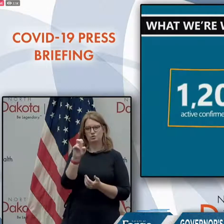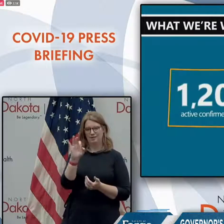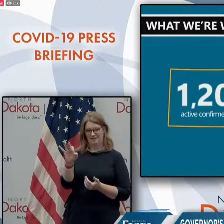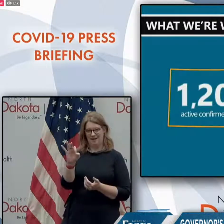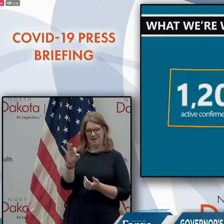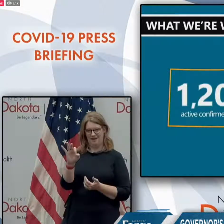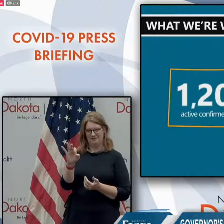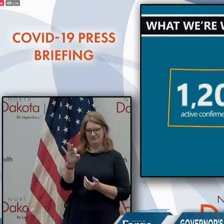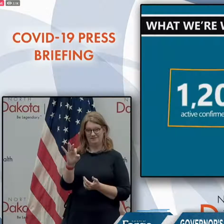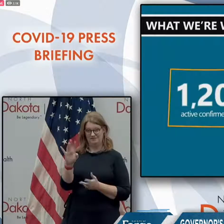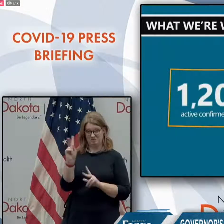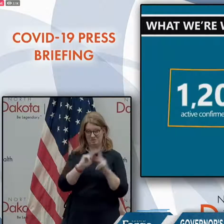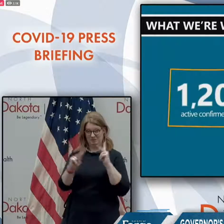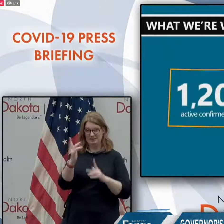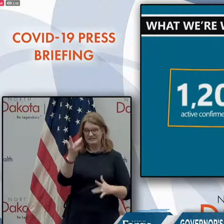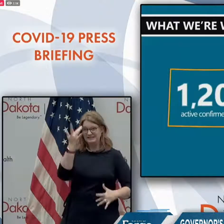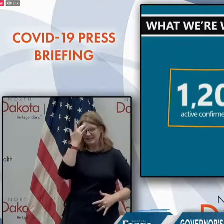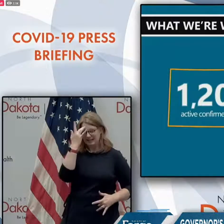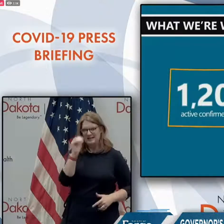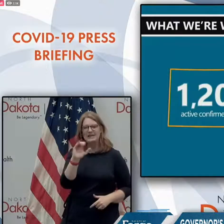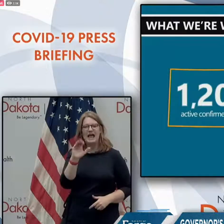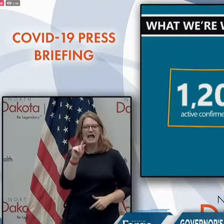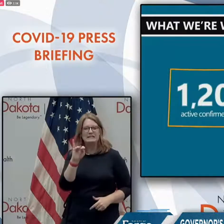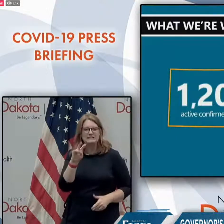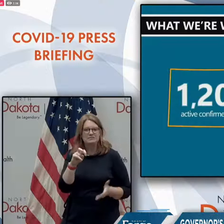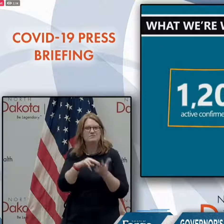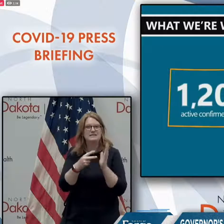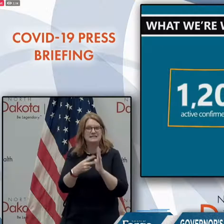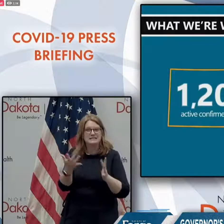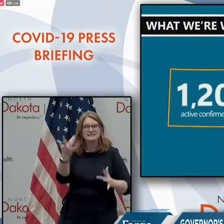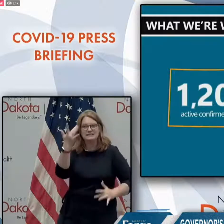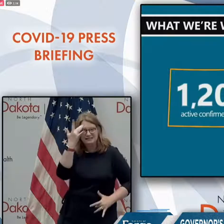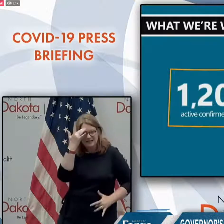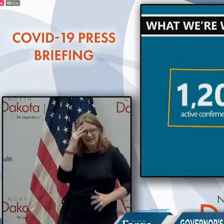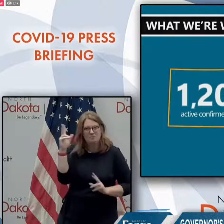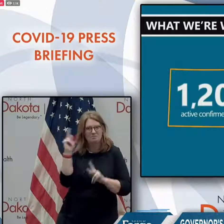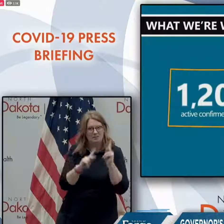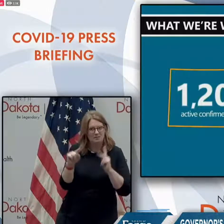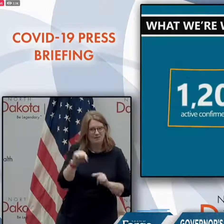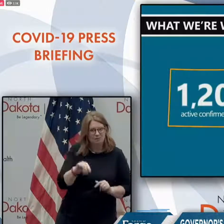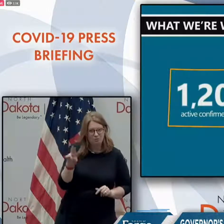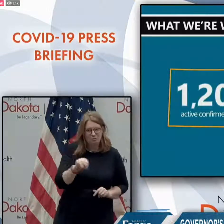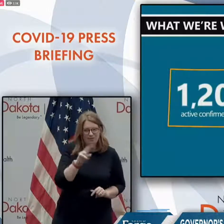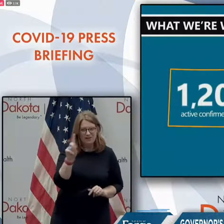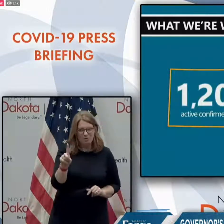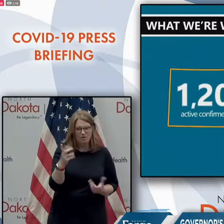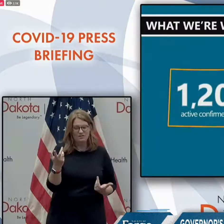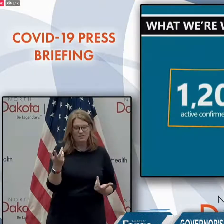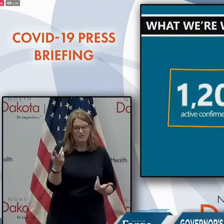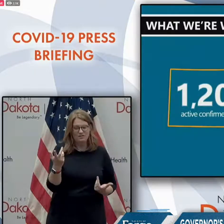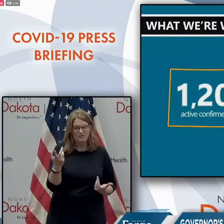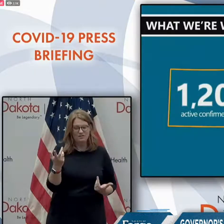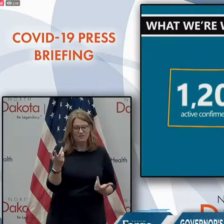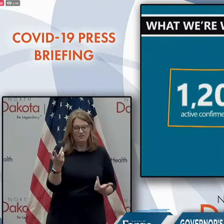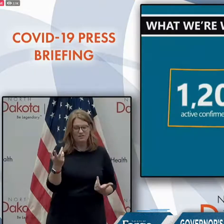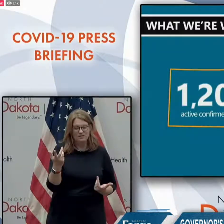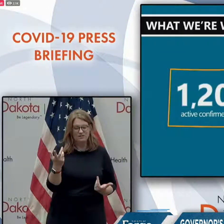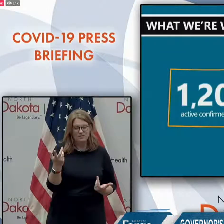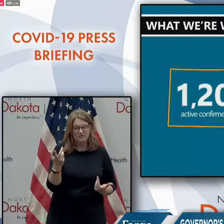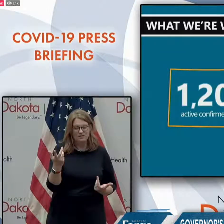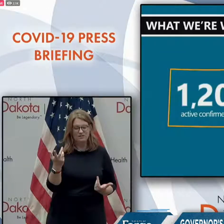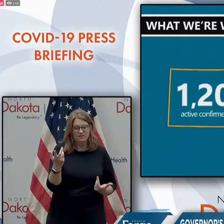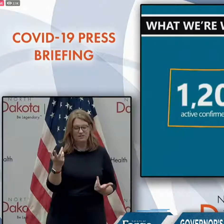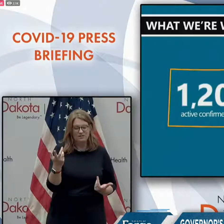1,209 active confirmed cases in North Dakota, and that's the highest level of active cases that we've been